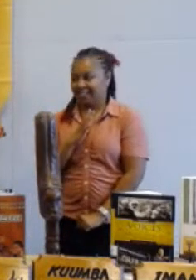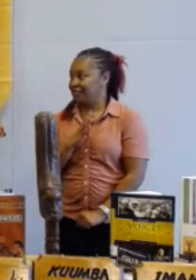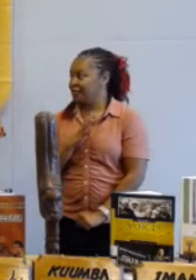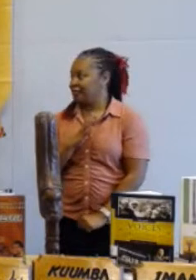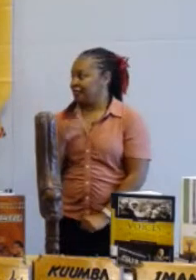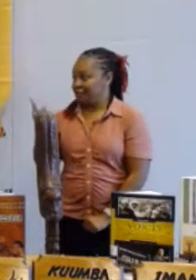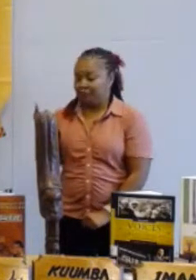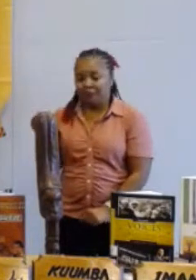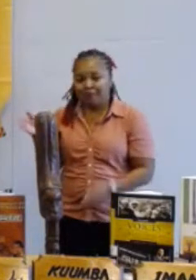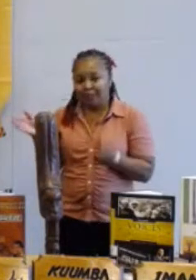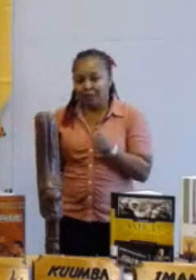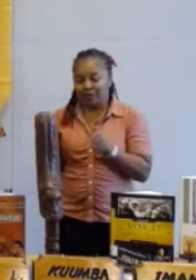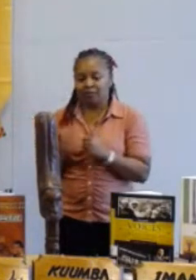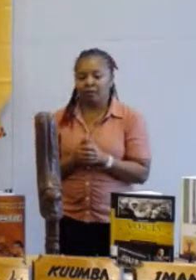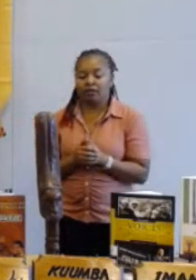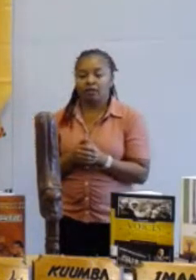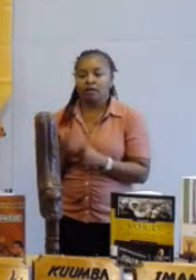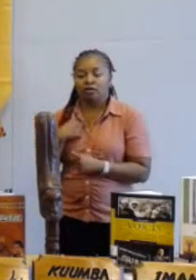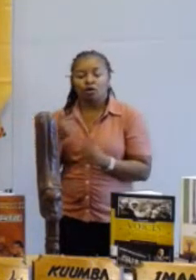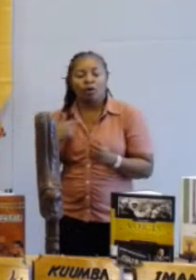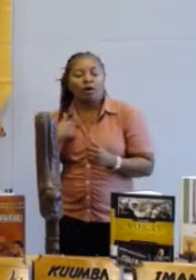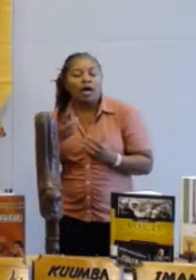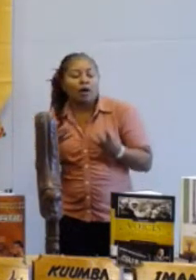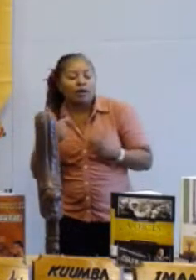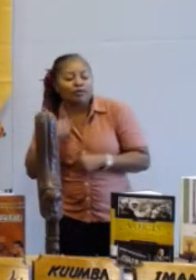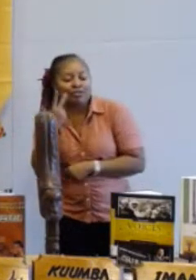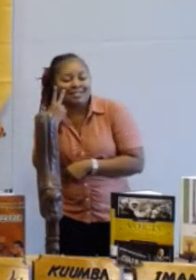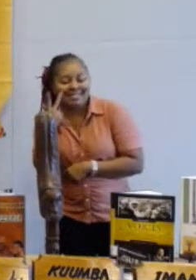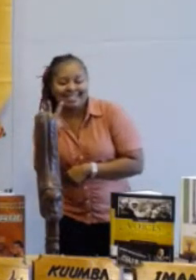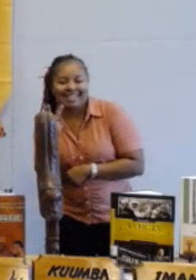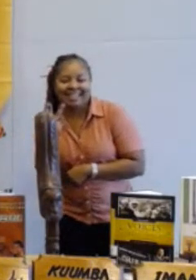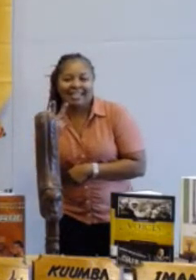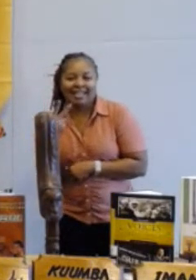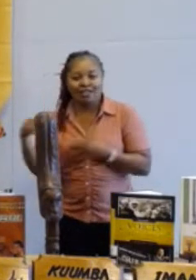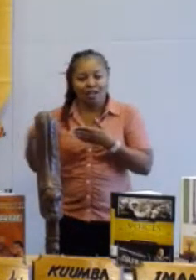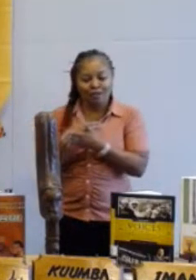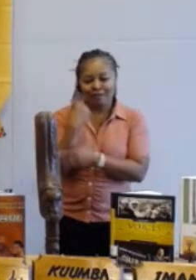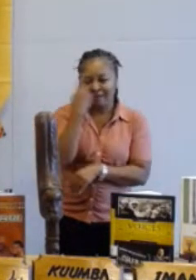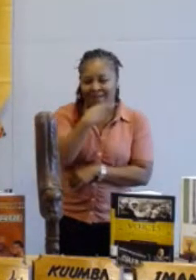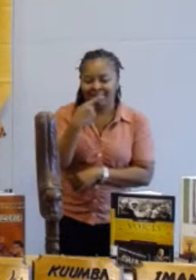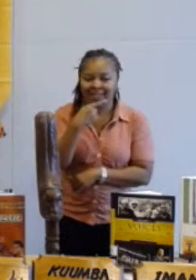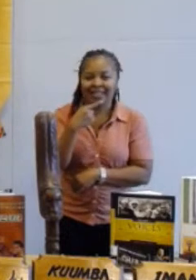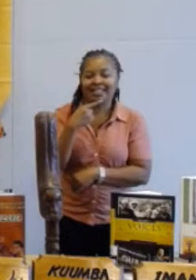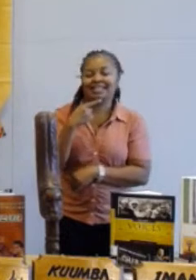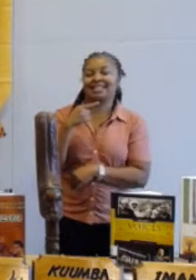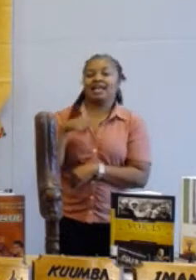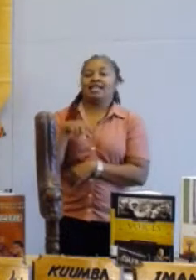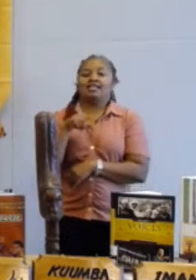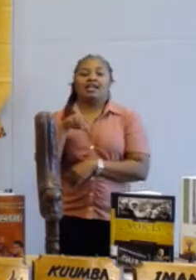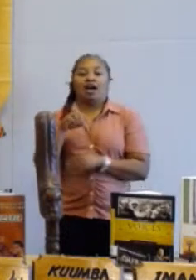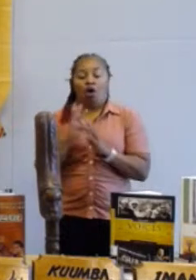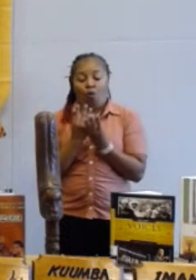Come in, look close, baby. So what I want you to see here, people, I want you to see the new faces of Kwanzaa Charlotte.